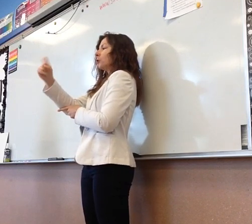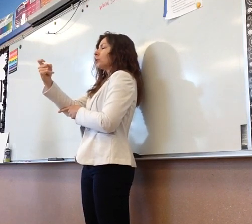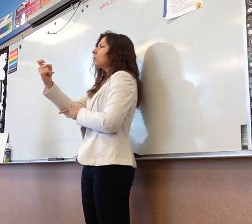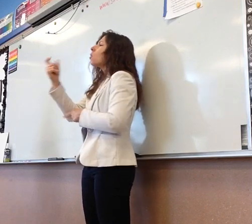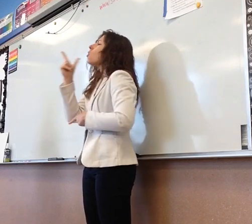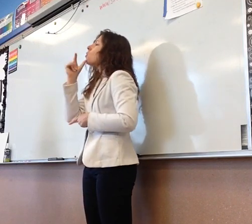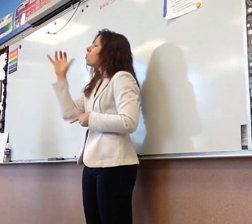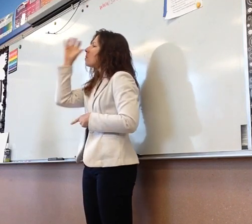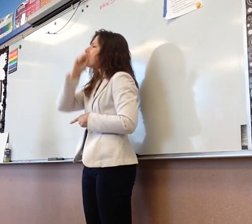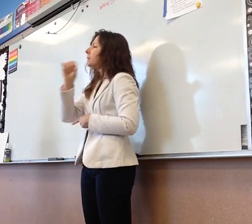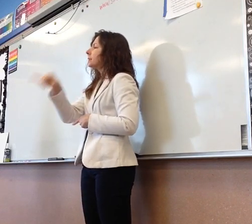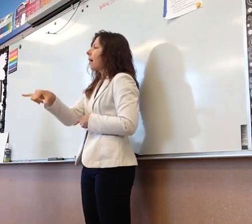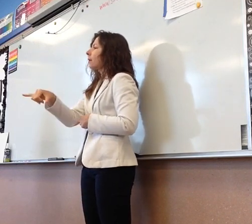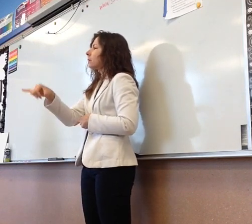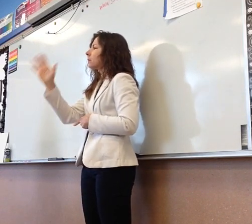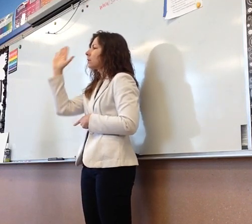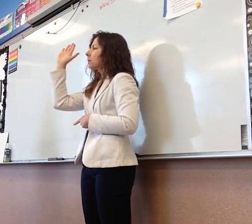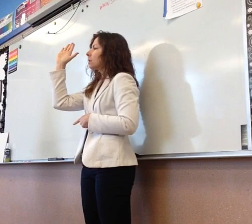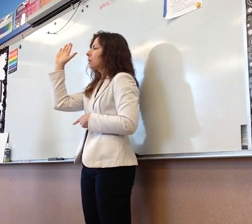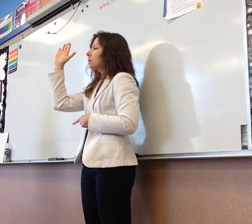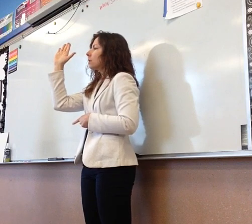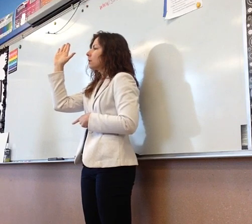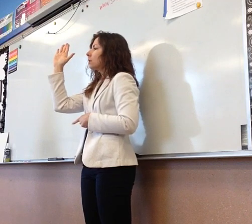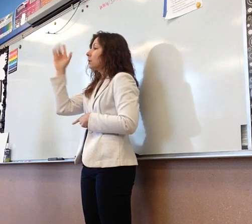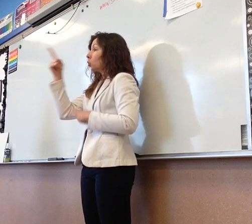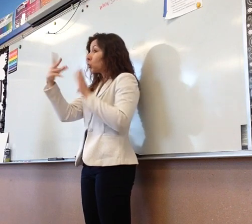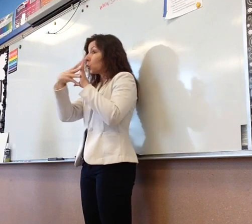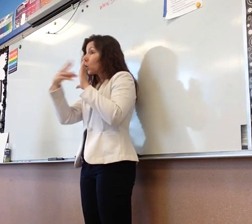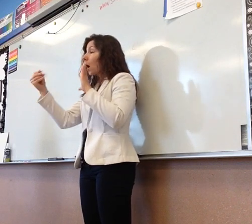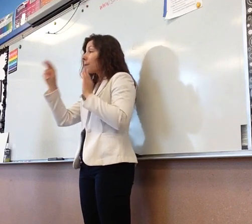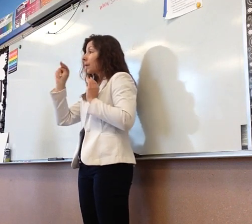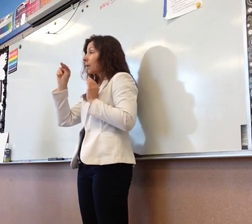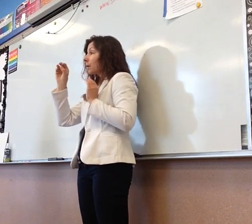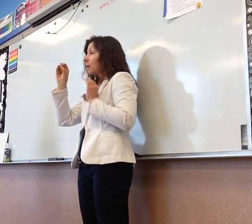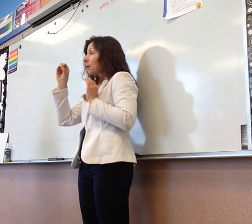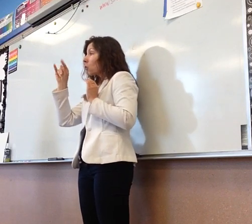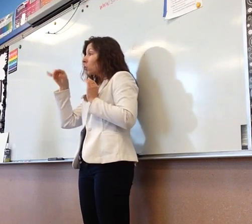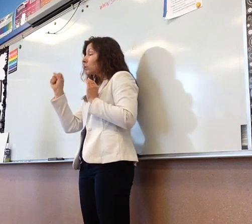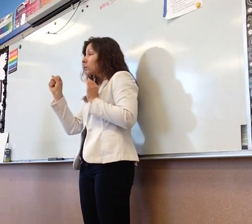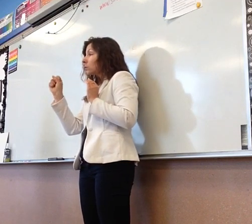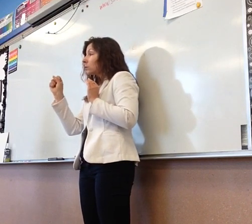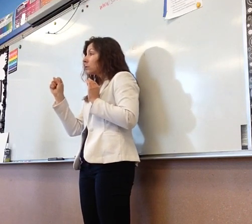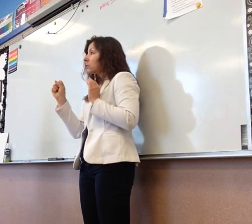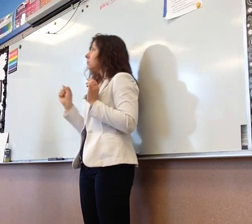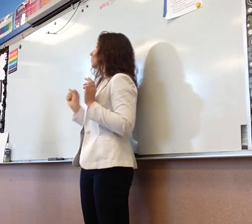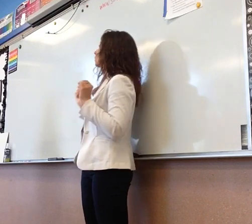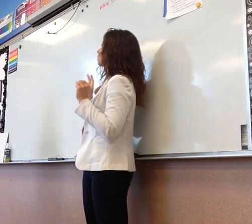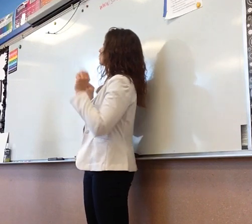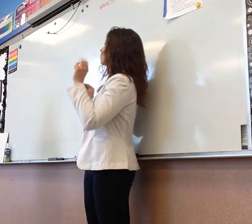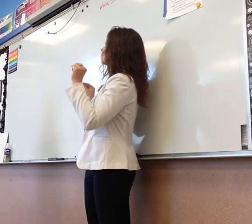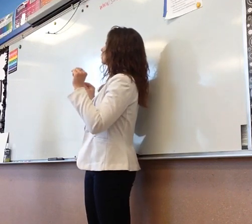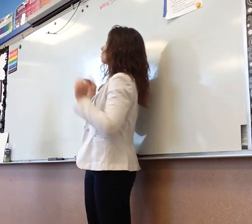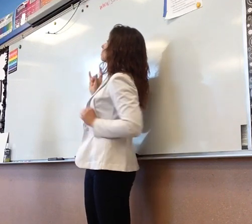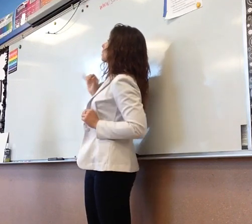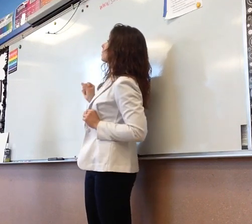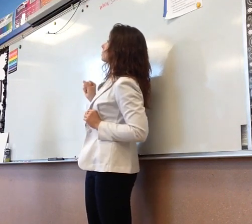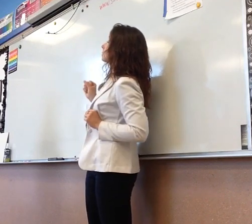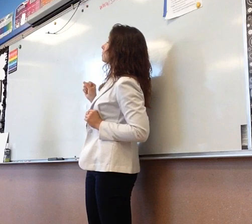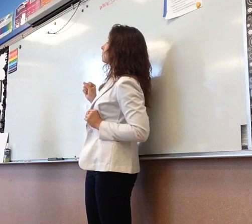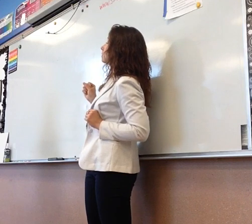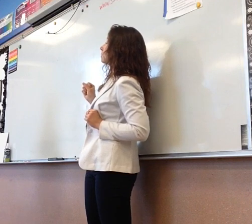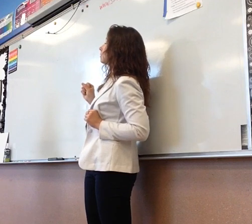Friday? Okay, did you guys get the notes from someone? No. We asked someone.